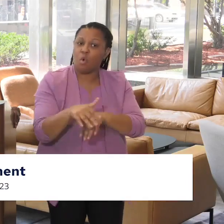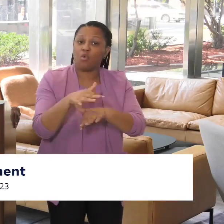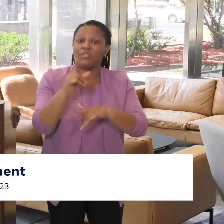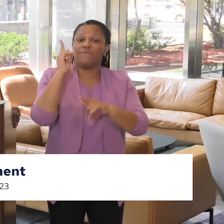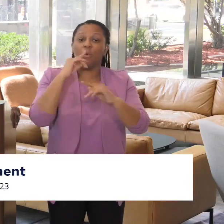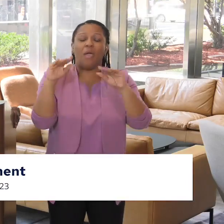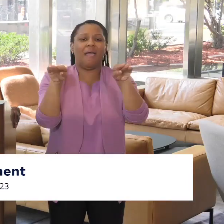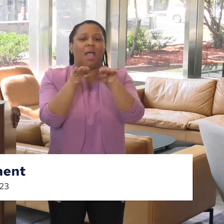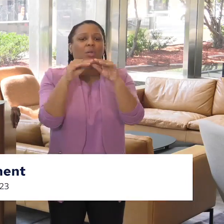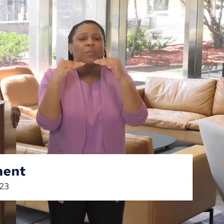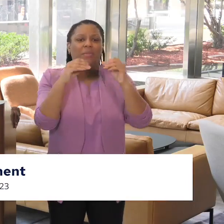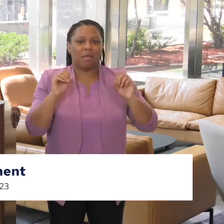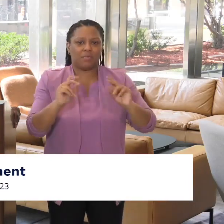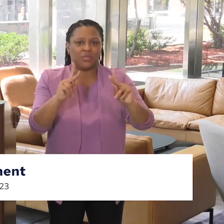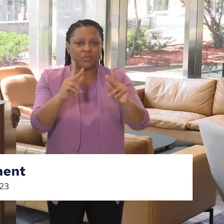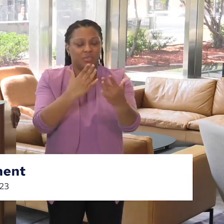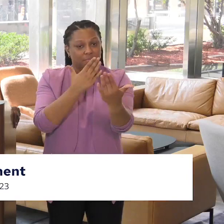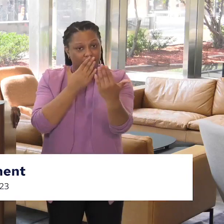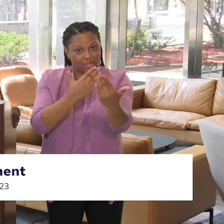community. So thank you all for being here.